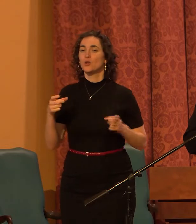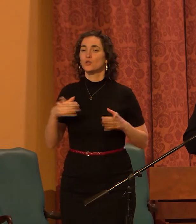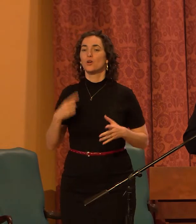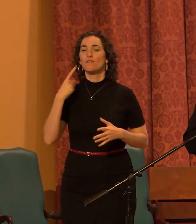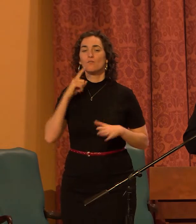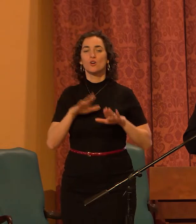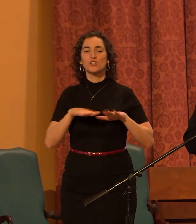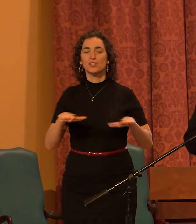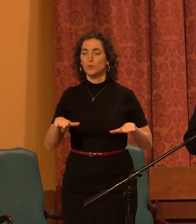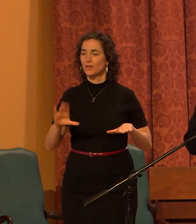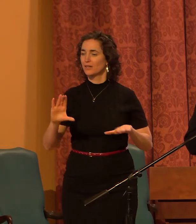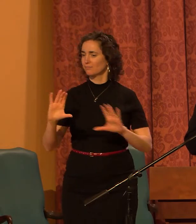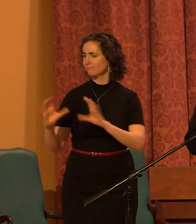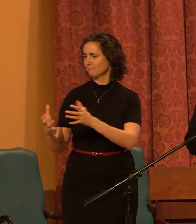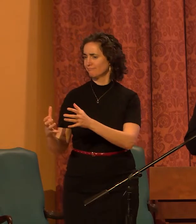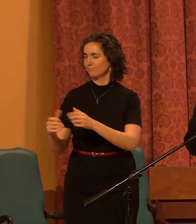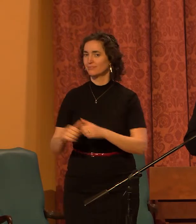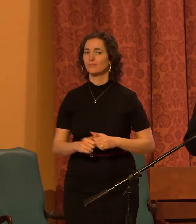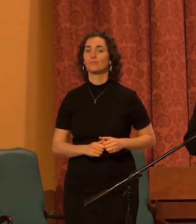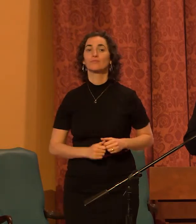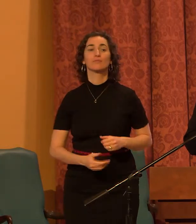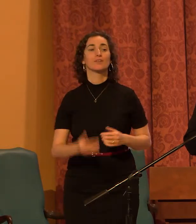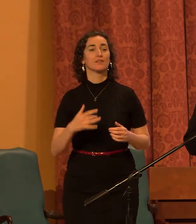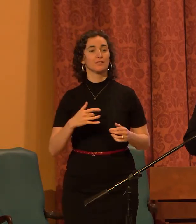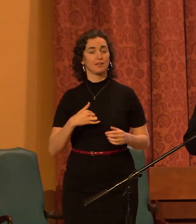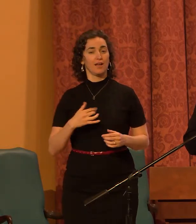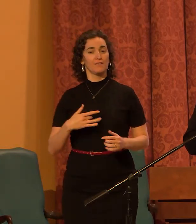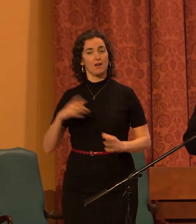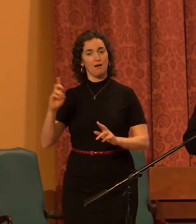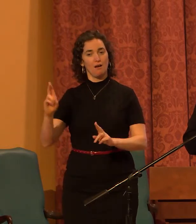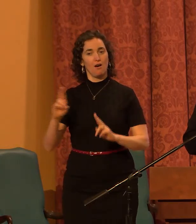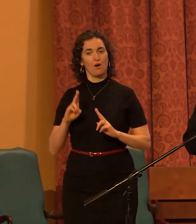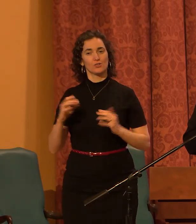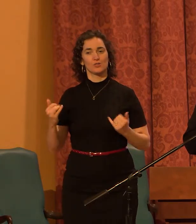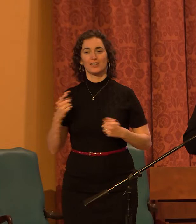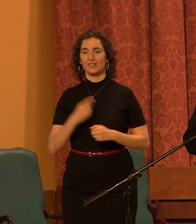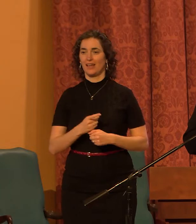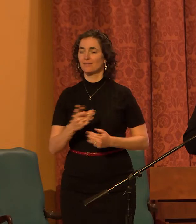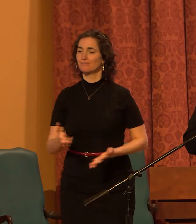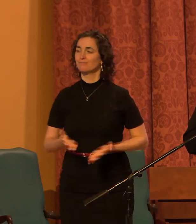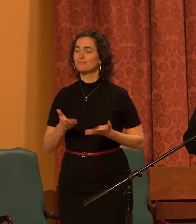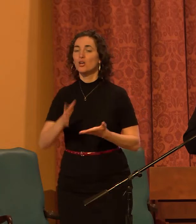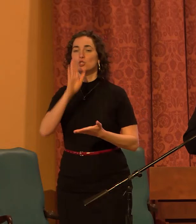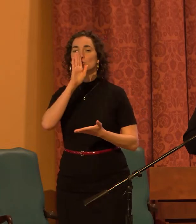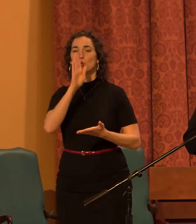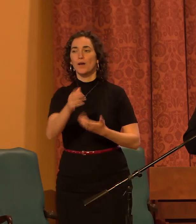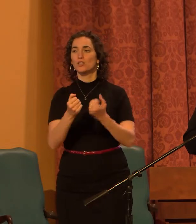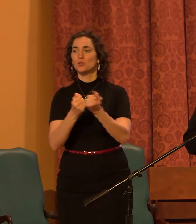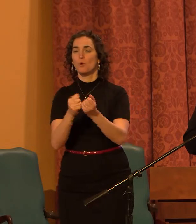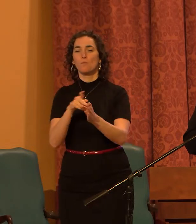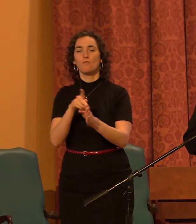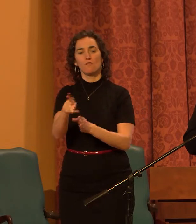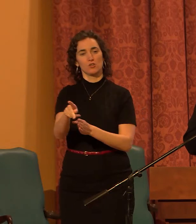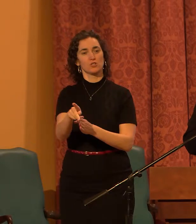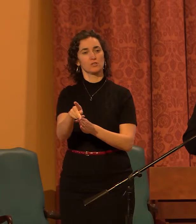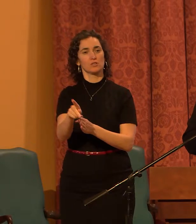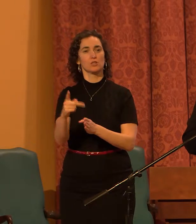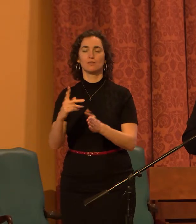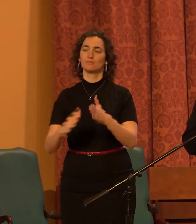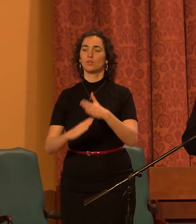of the Children's Cabinet. I'm honored today to present this Direct Support Professional of the Year